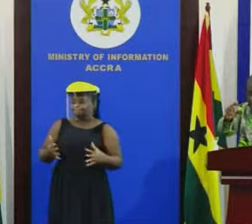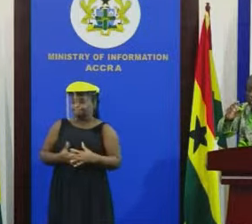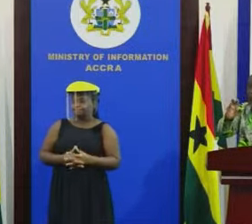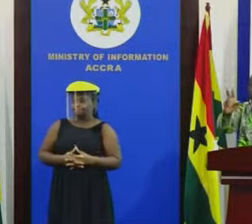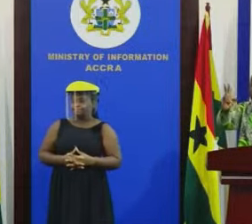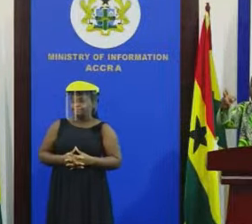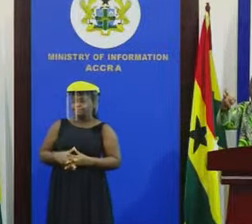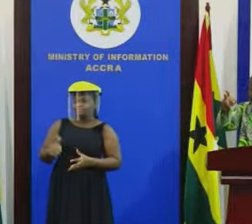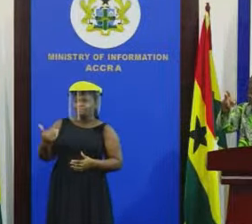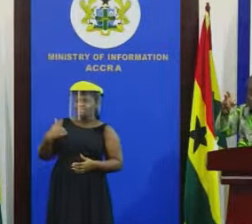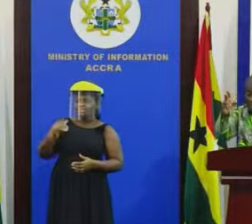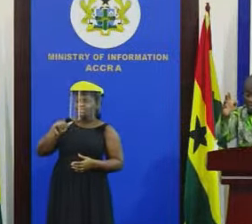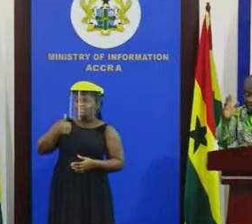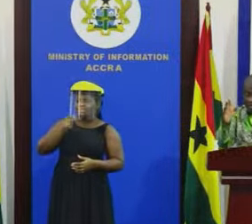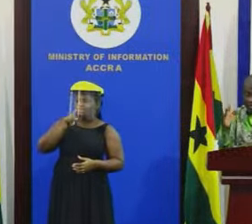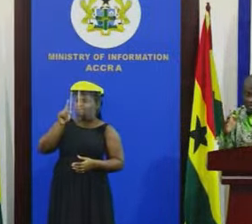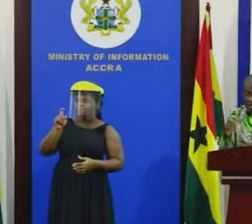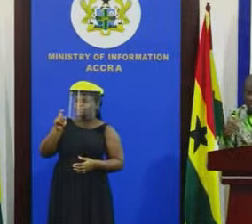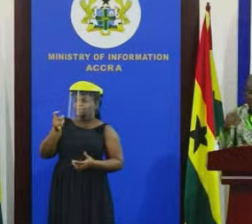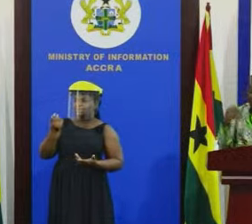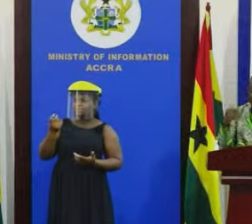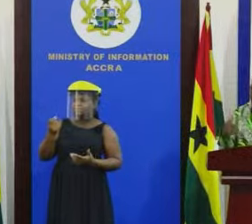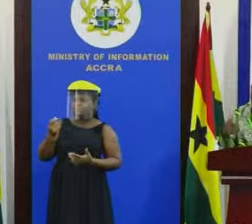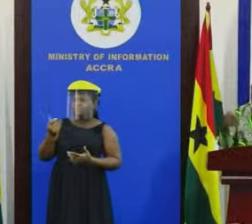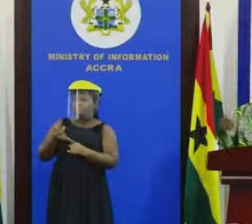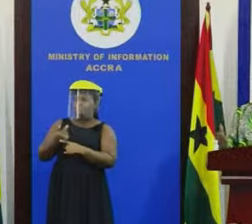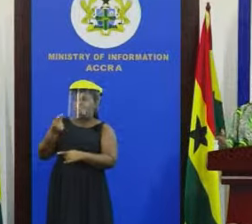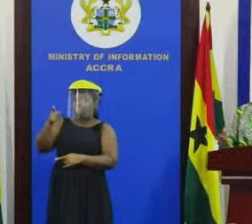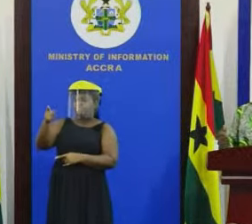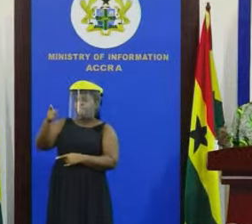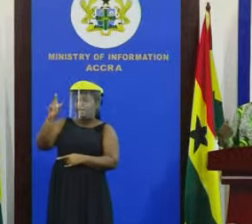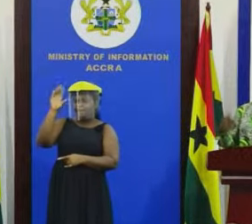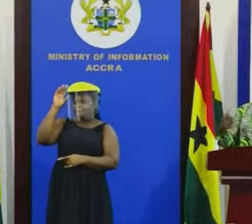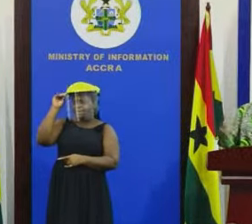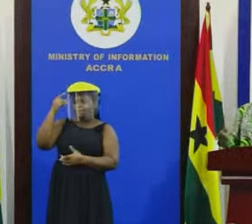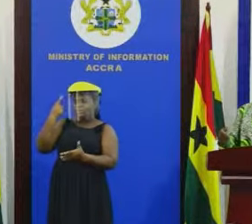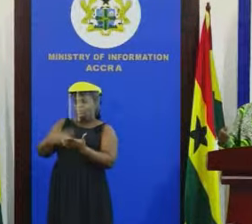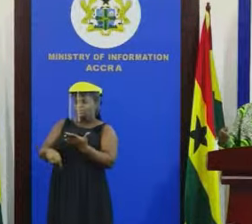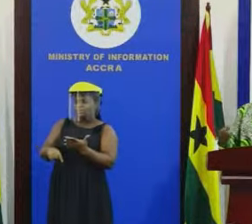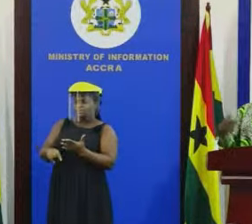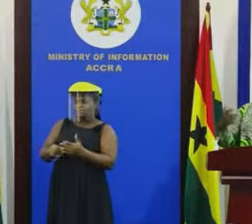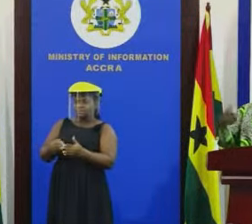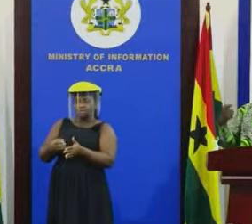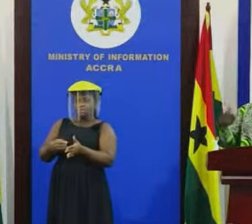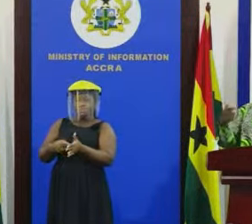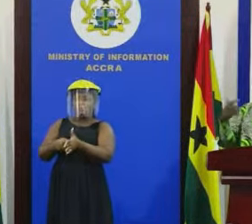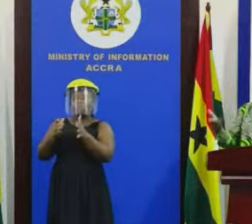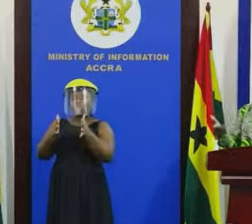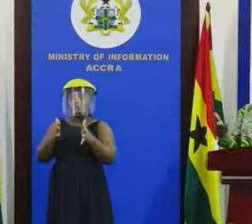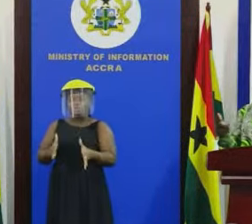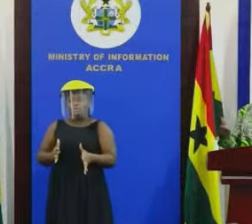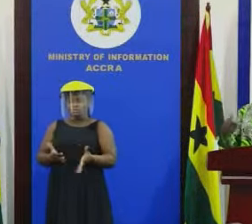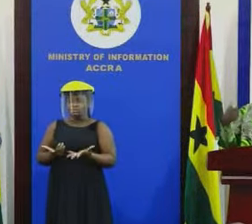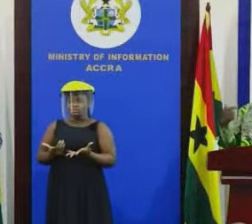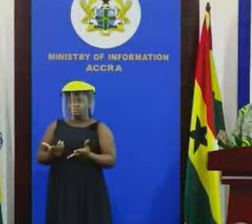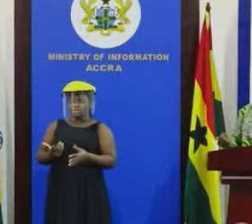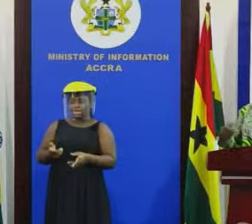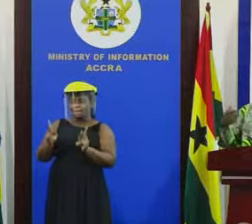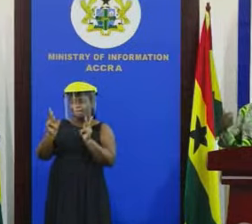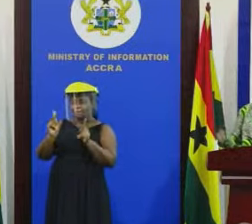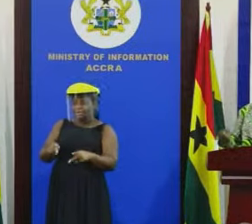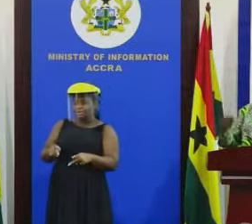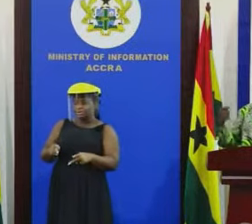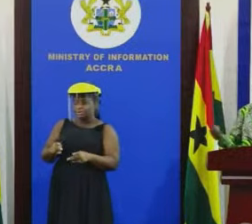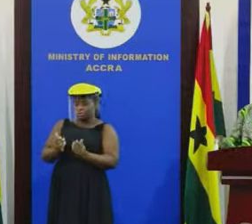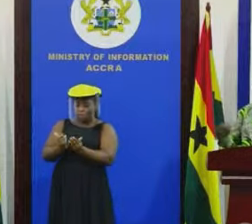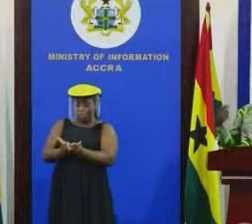well. There's a question, I think, from Statesman. So what is the state of an owner, or what is the fate of an owner